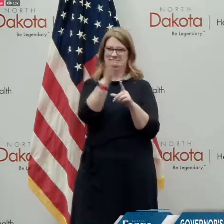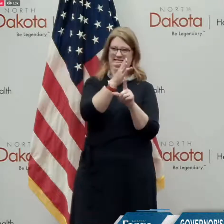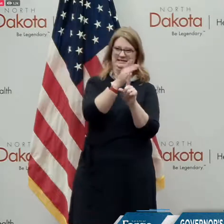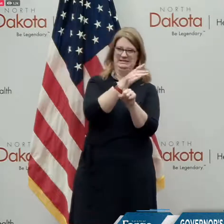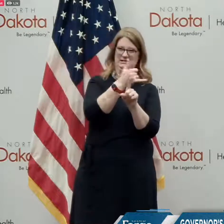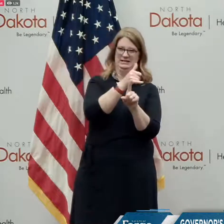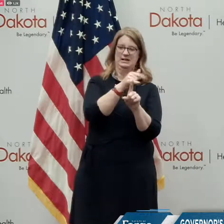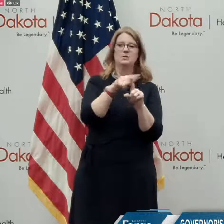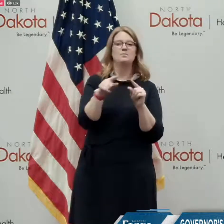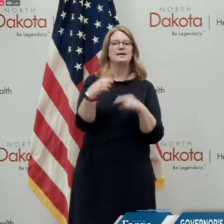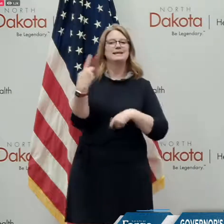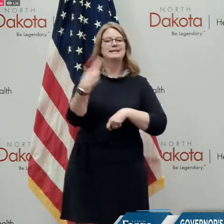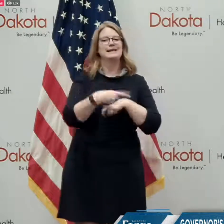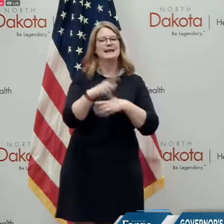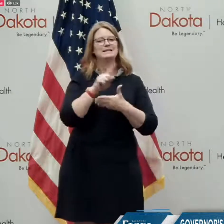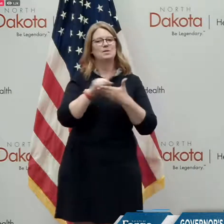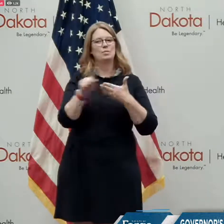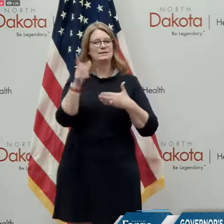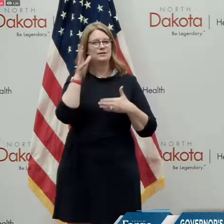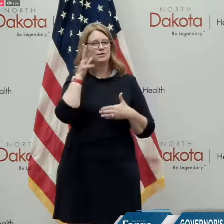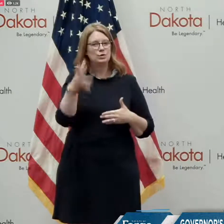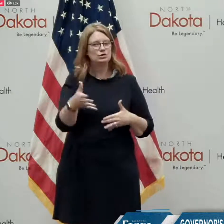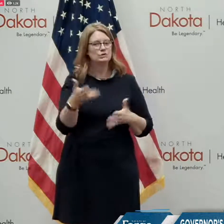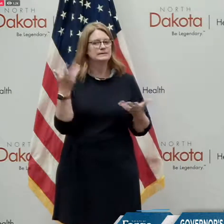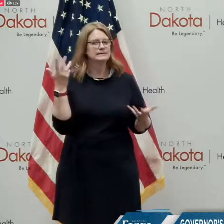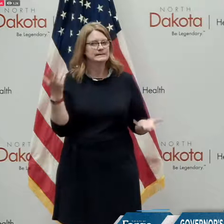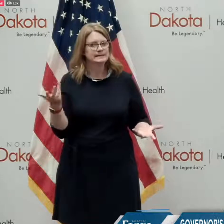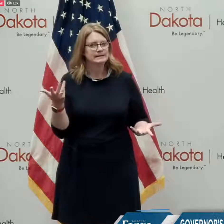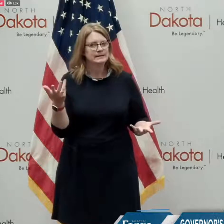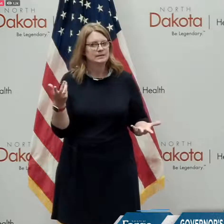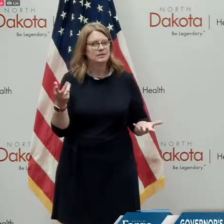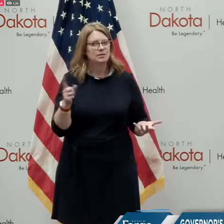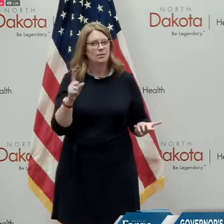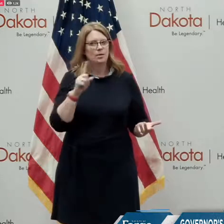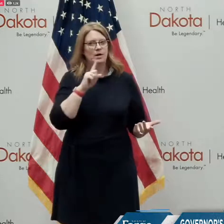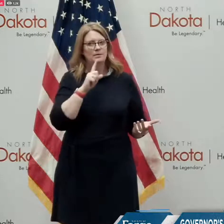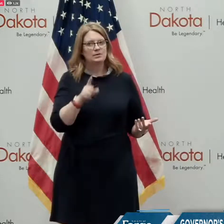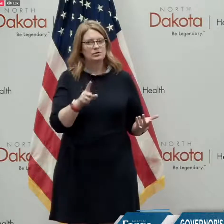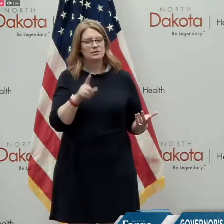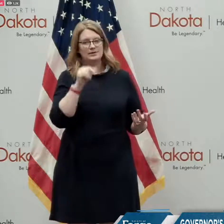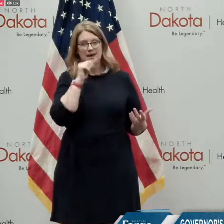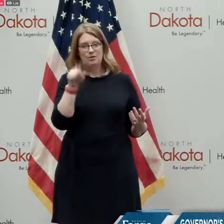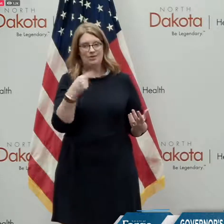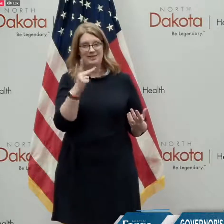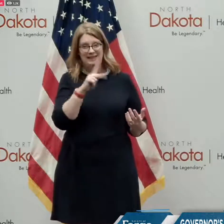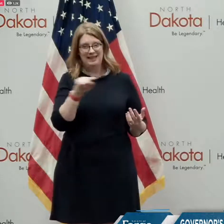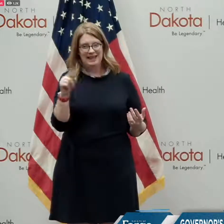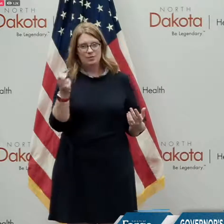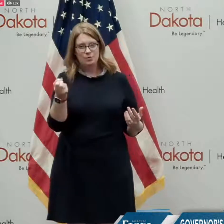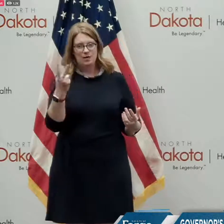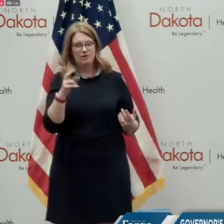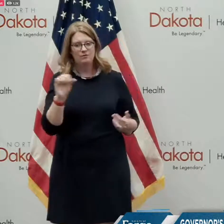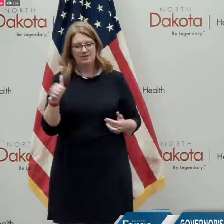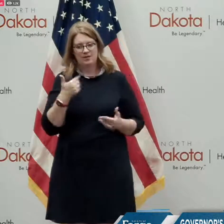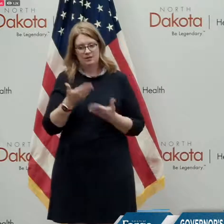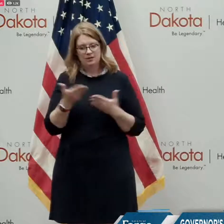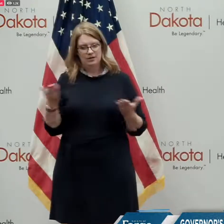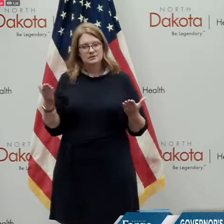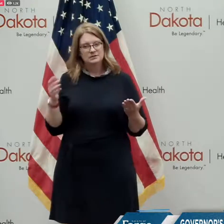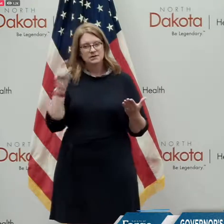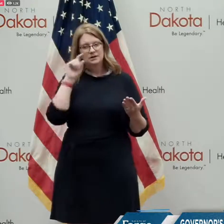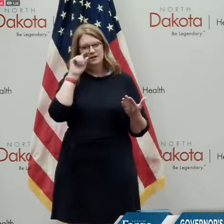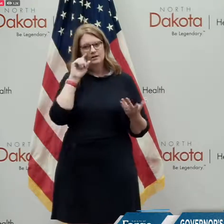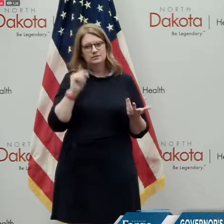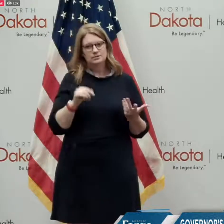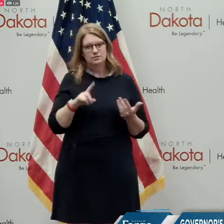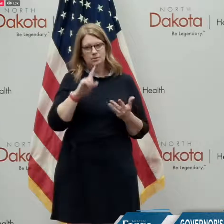is again how to make sure, not just with K12 but with other things, because I did mention, again, we're going to